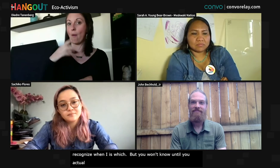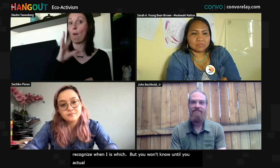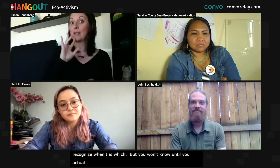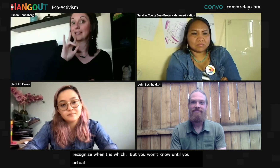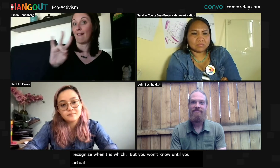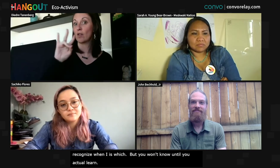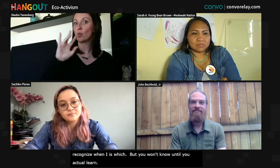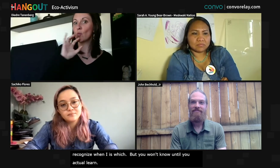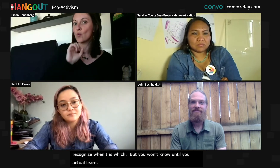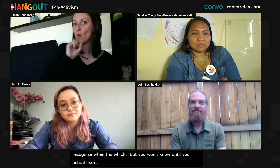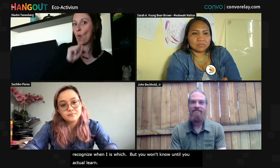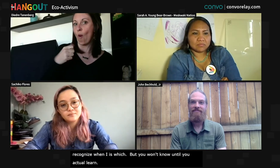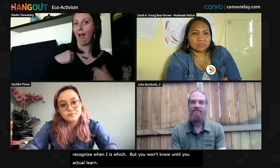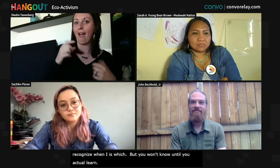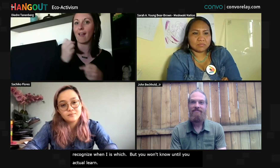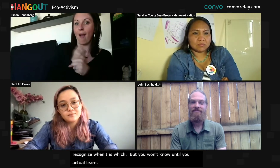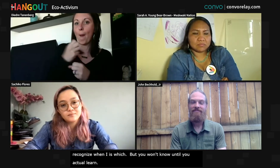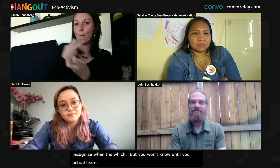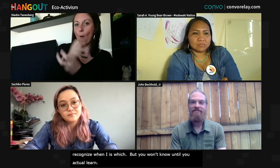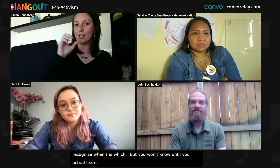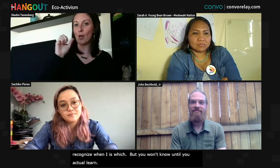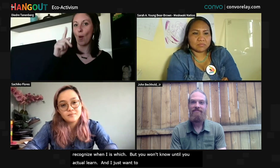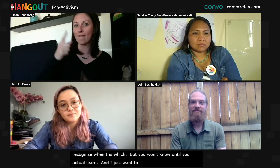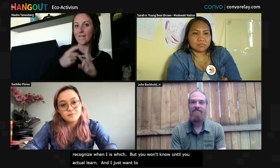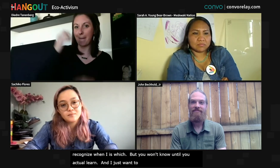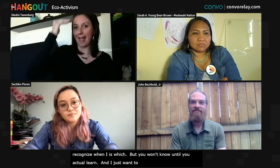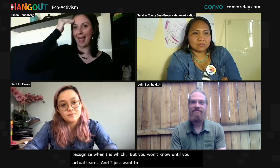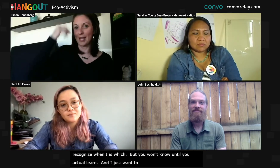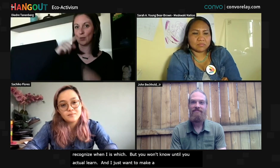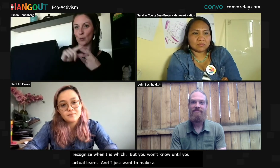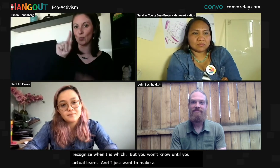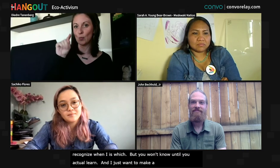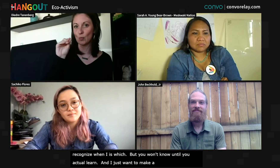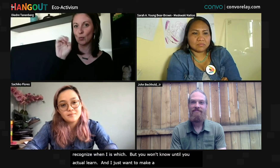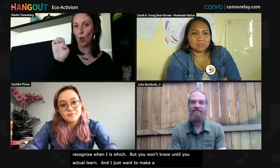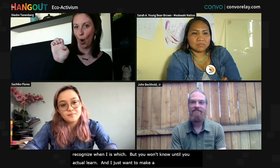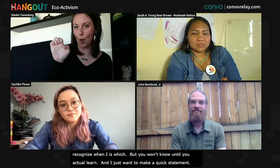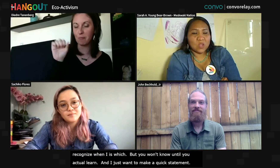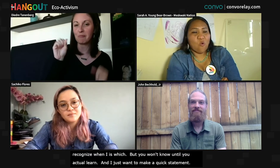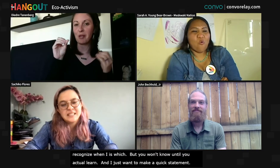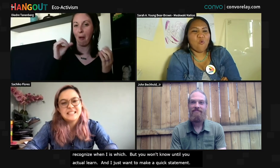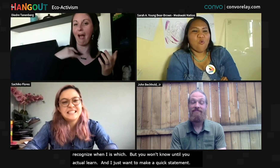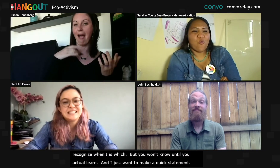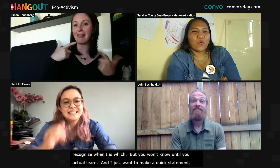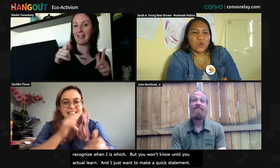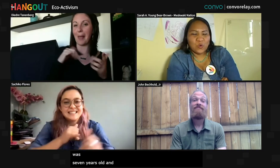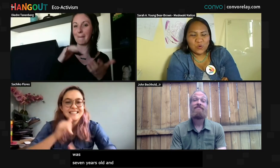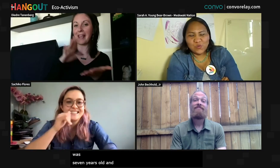I just wanted to make a quick statement. I was 7 years old and I got poison oak from head to toe.